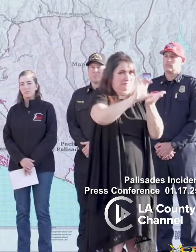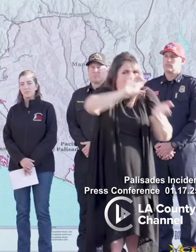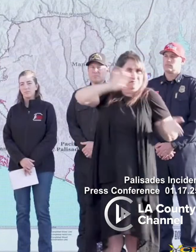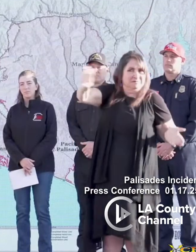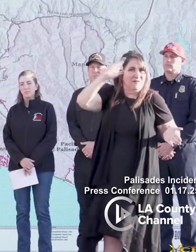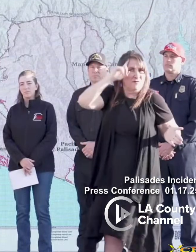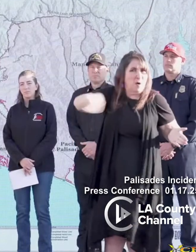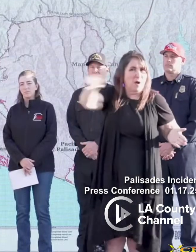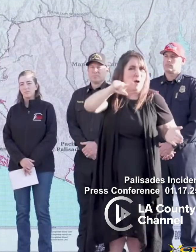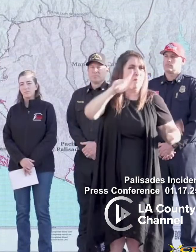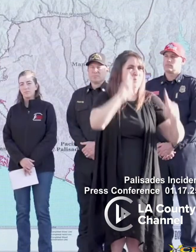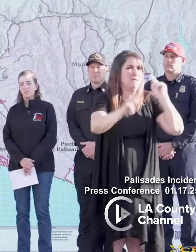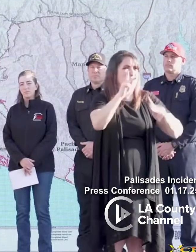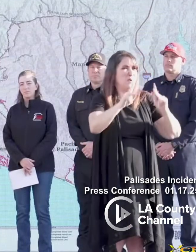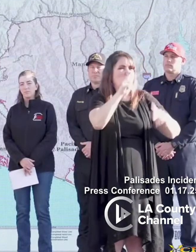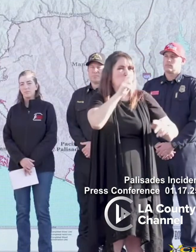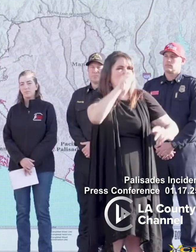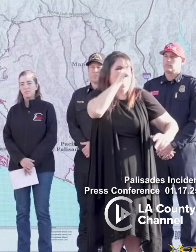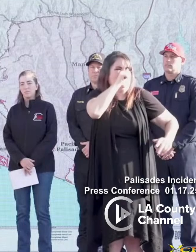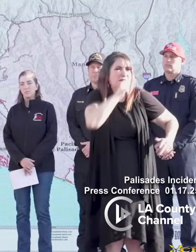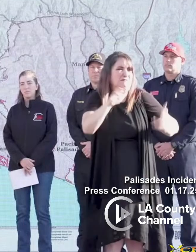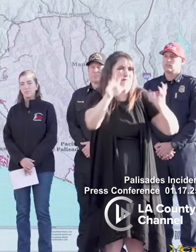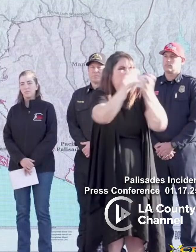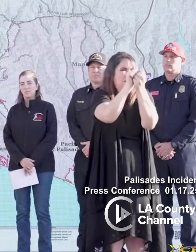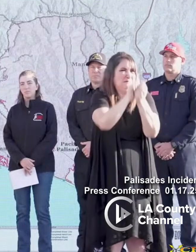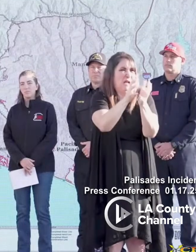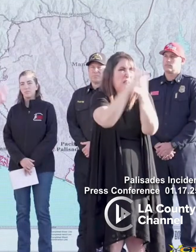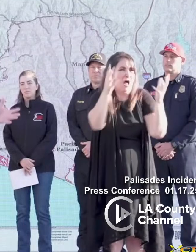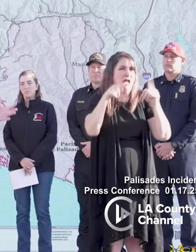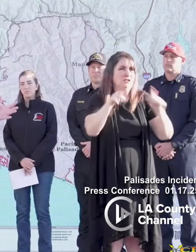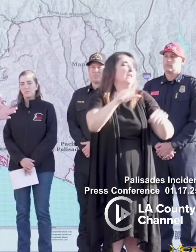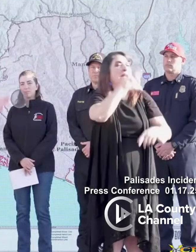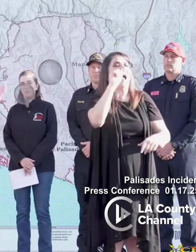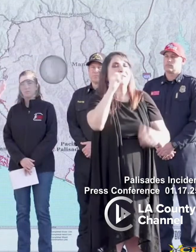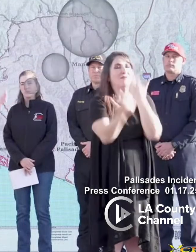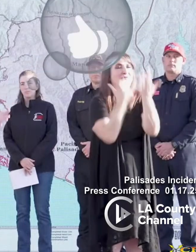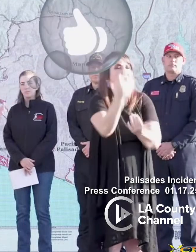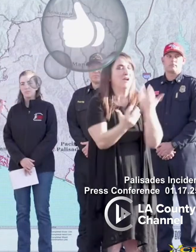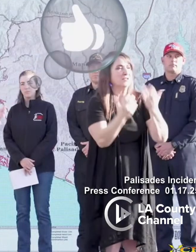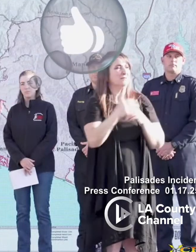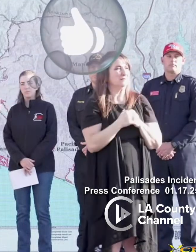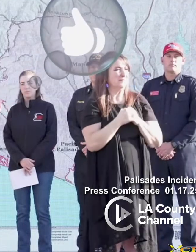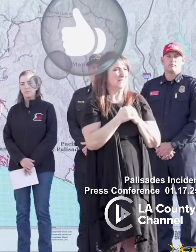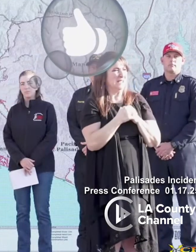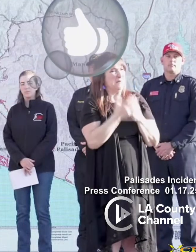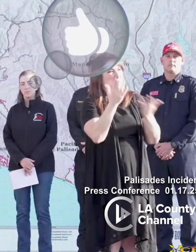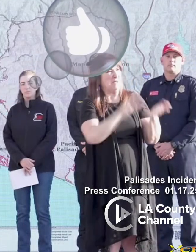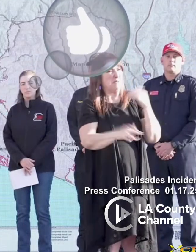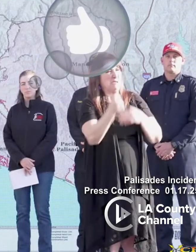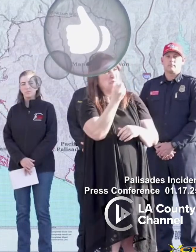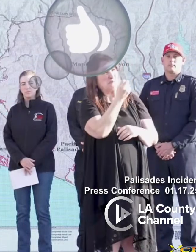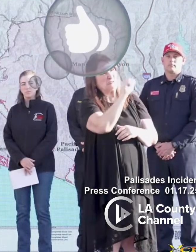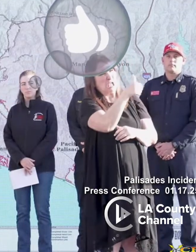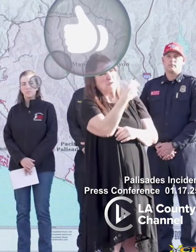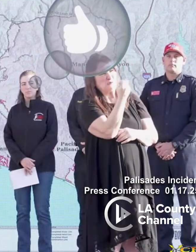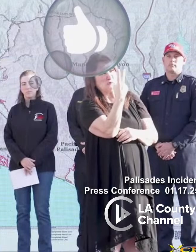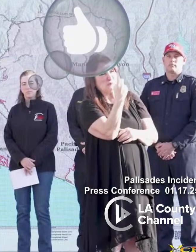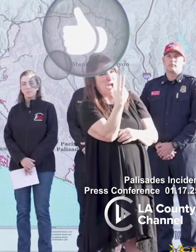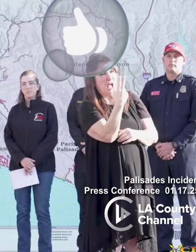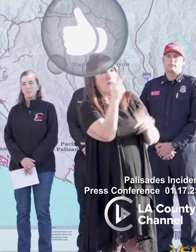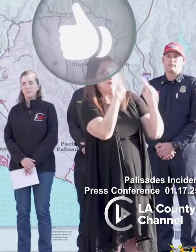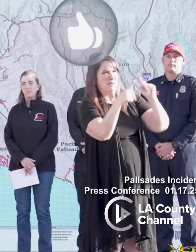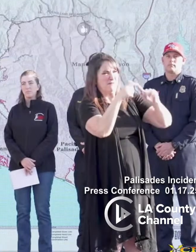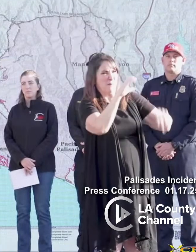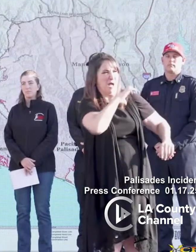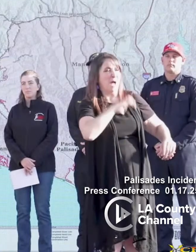those who have suffered in the Los Angeles fires. I've got 10, maybe a dozen members of Congress coming here tomorrow. We're going to